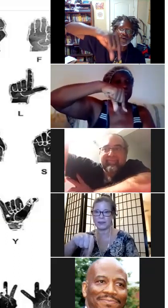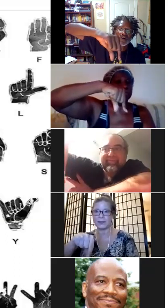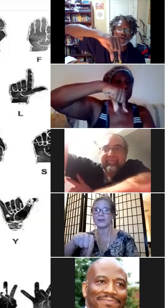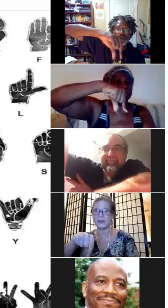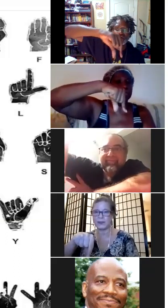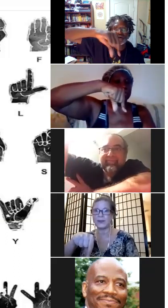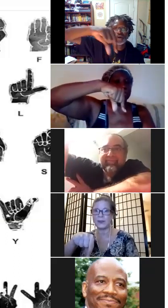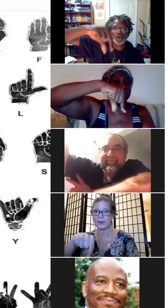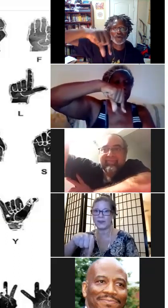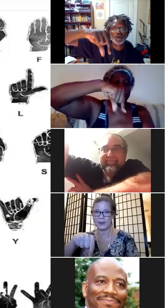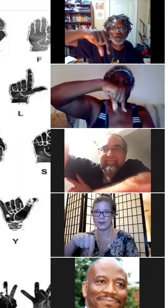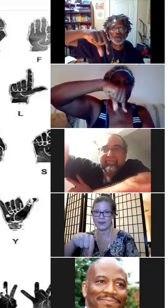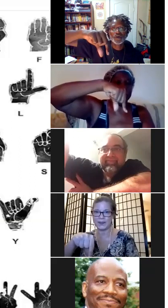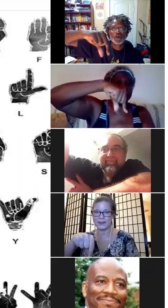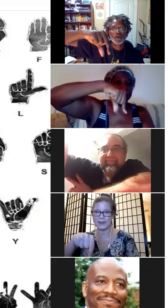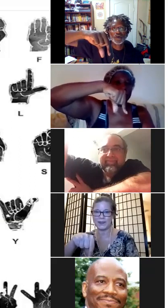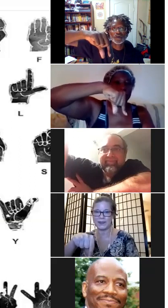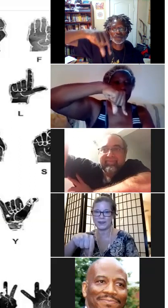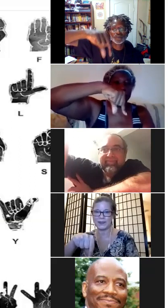Oh.